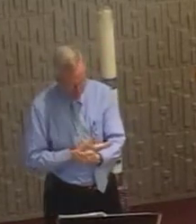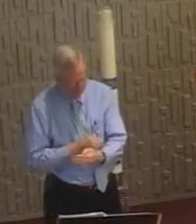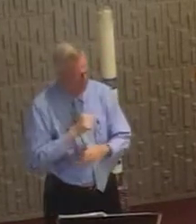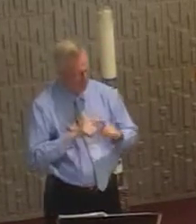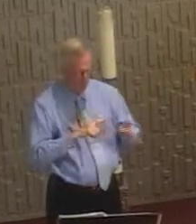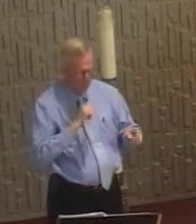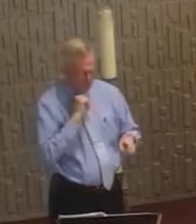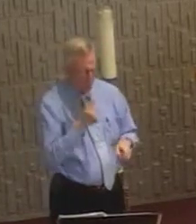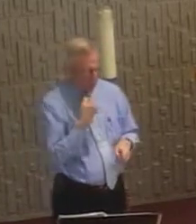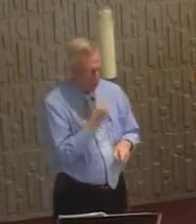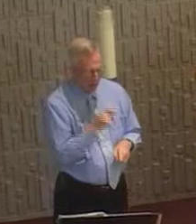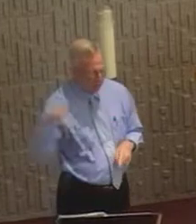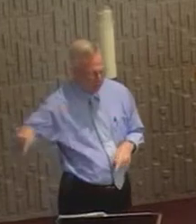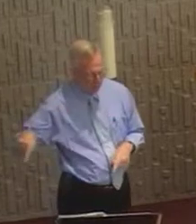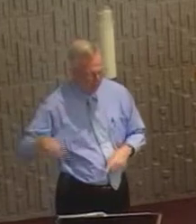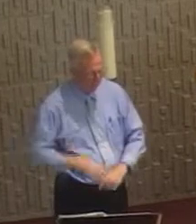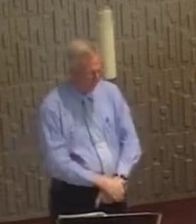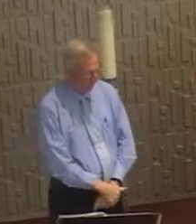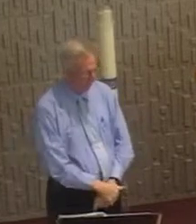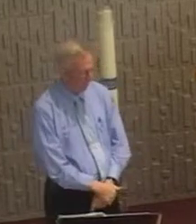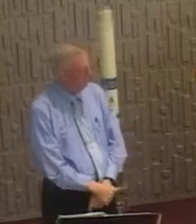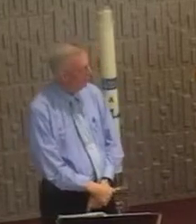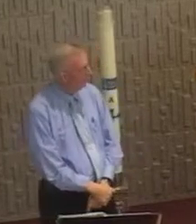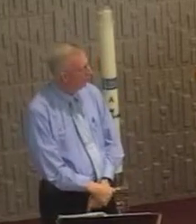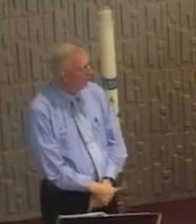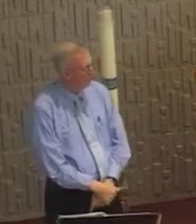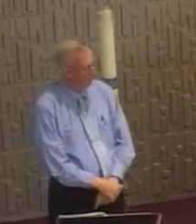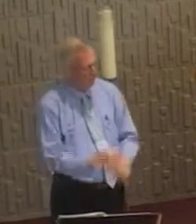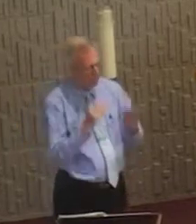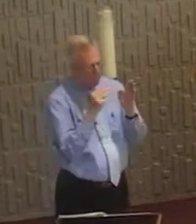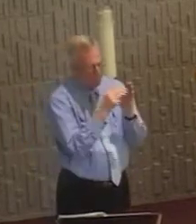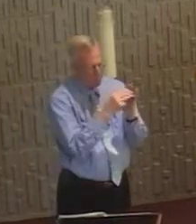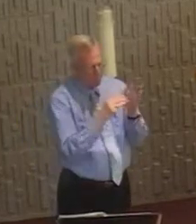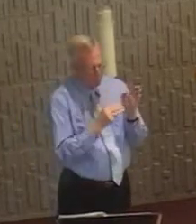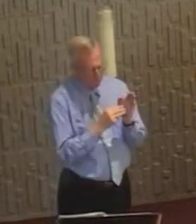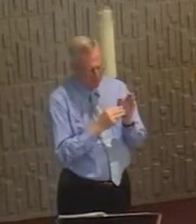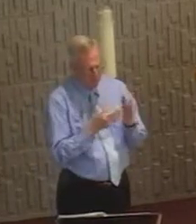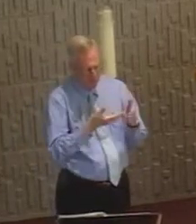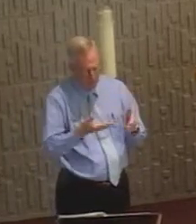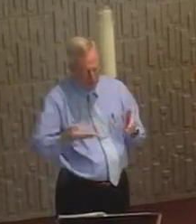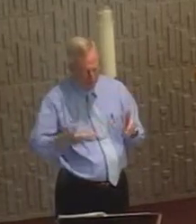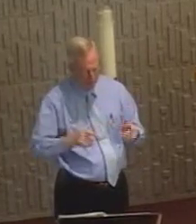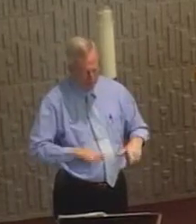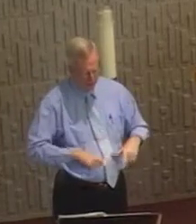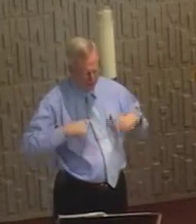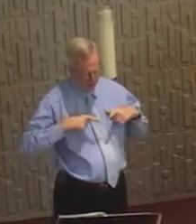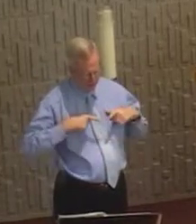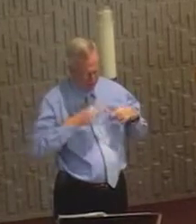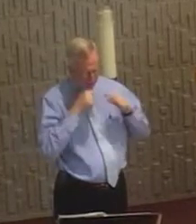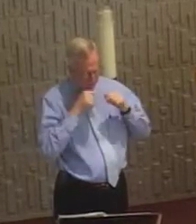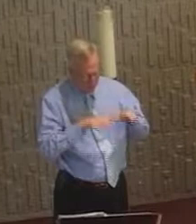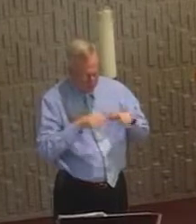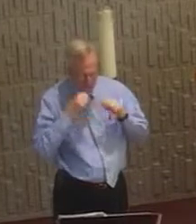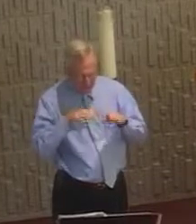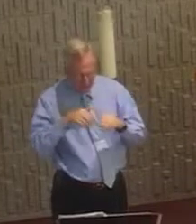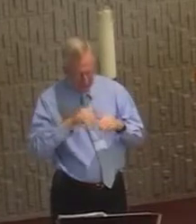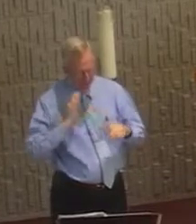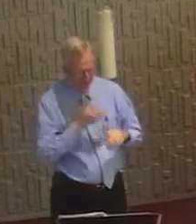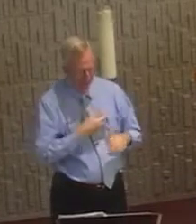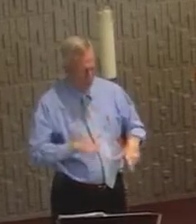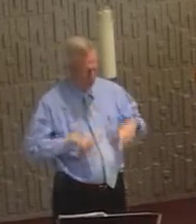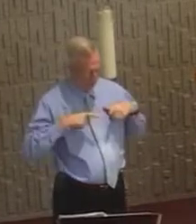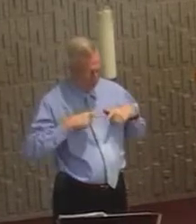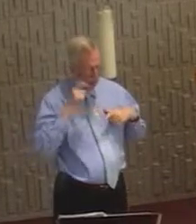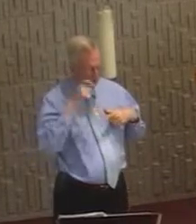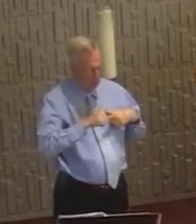our little secret. There are millions of things in our lives, little things, that are blessings in our lives that we really should be